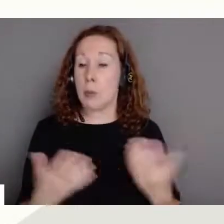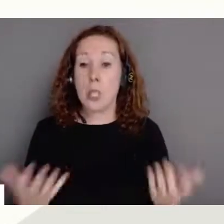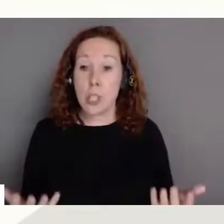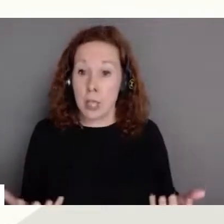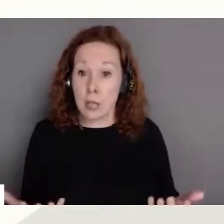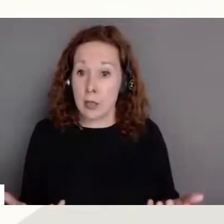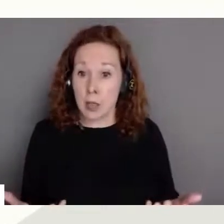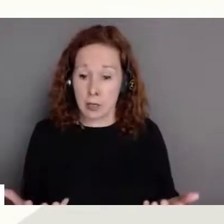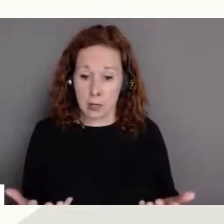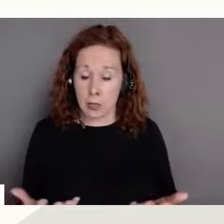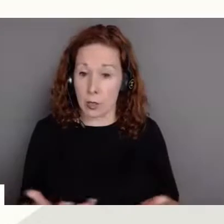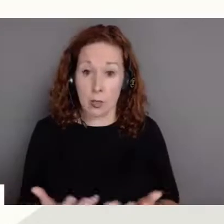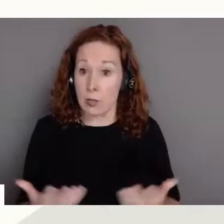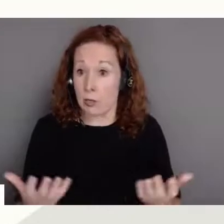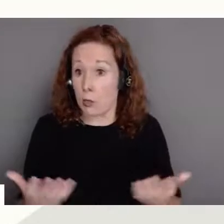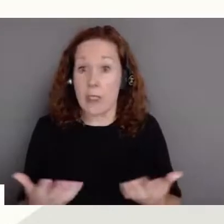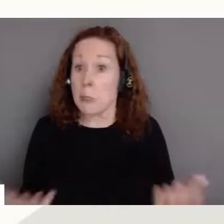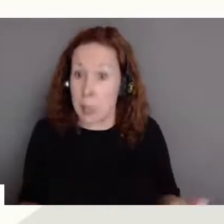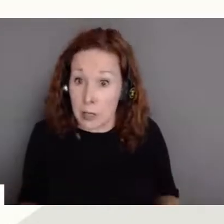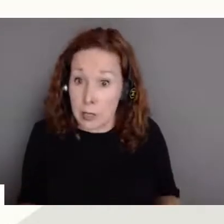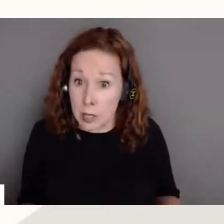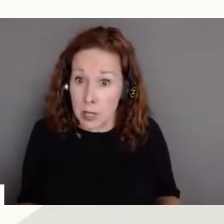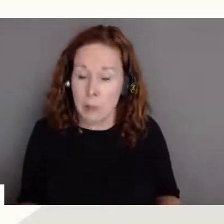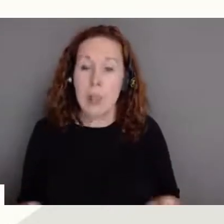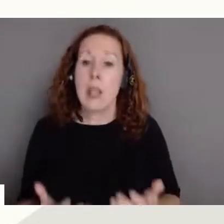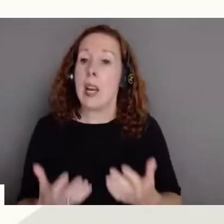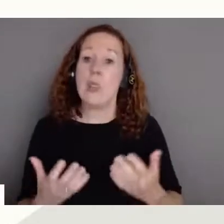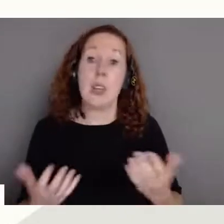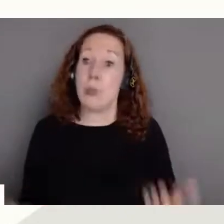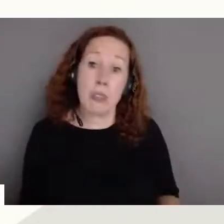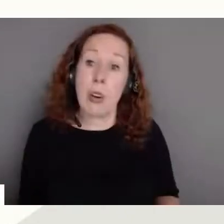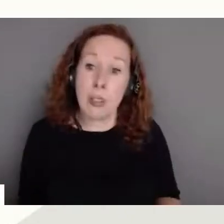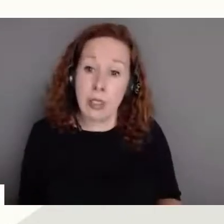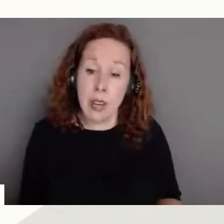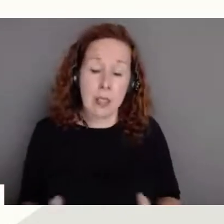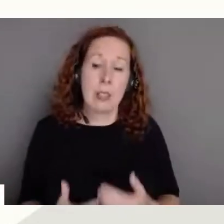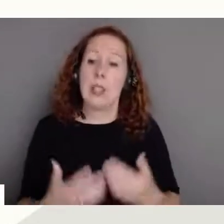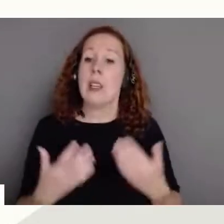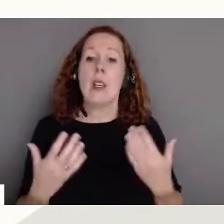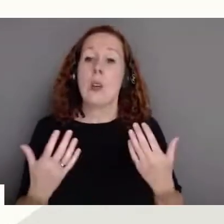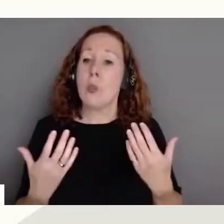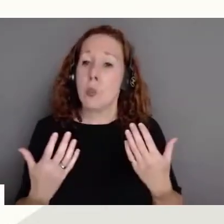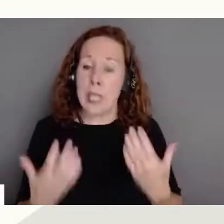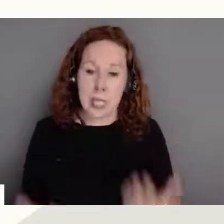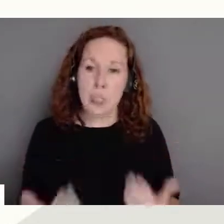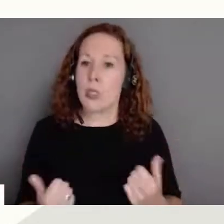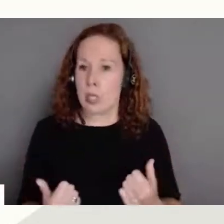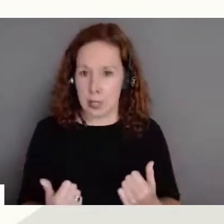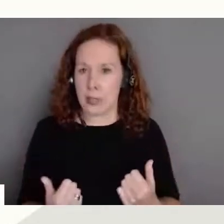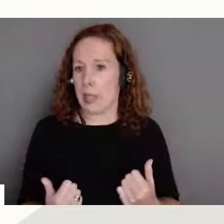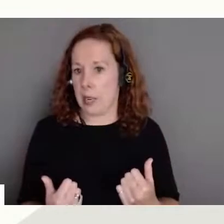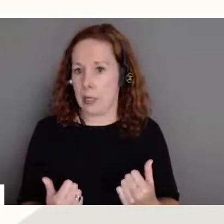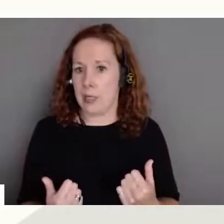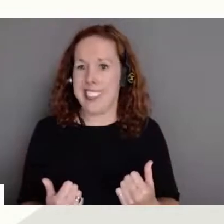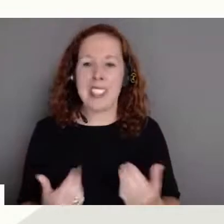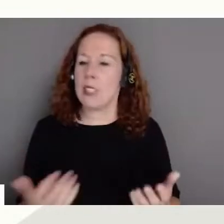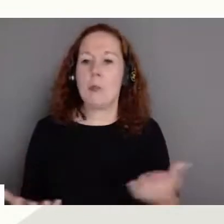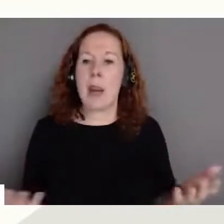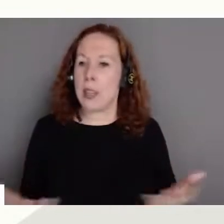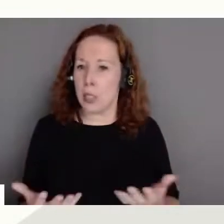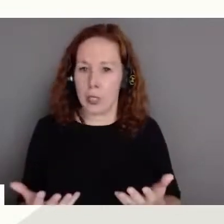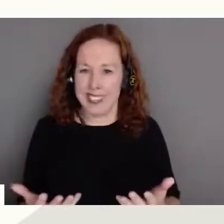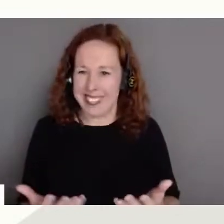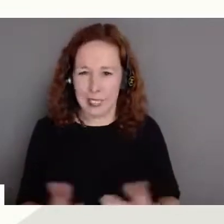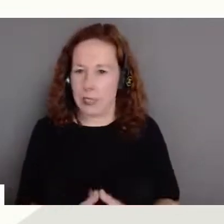we appreciate that your transparency and that Mhm. you thought of that. We need your skill set. It